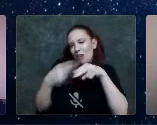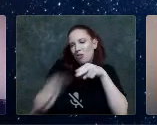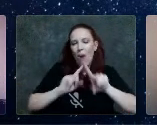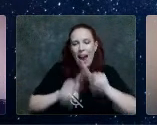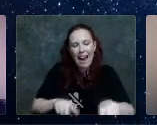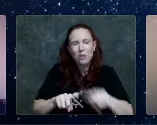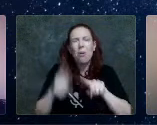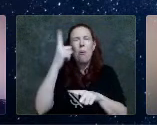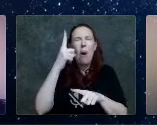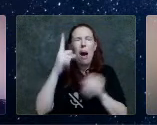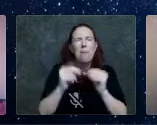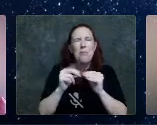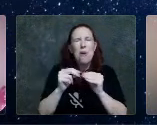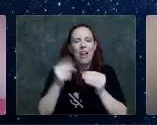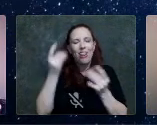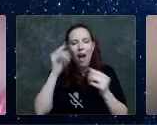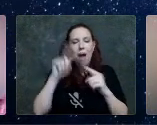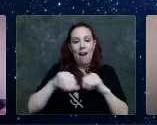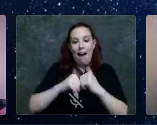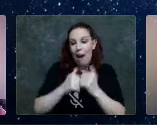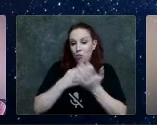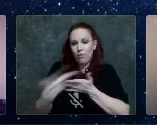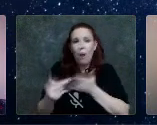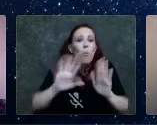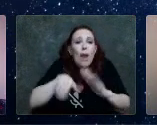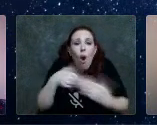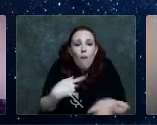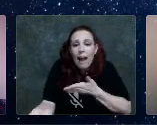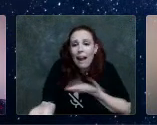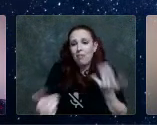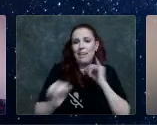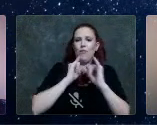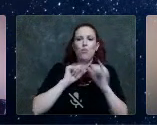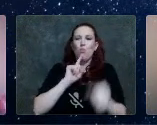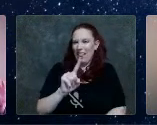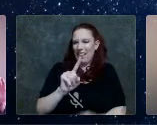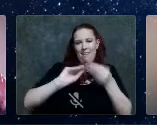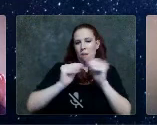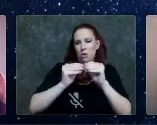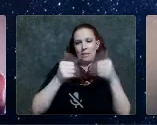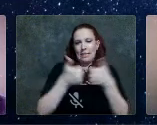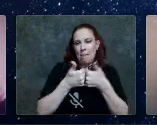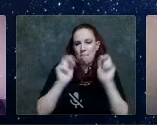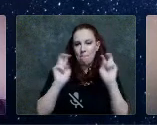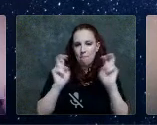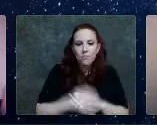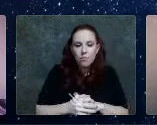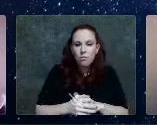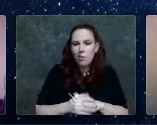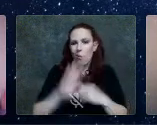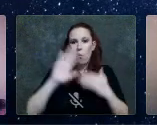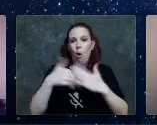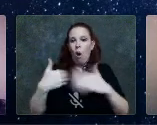one more thought on failing interviews, because the thing is, we all do it. Interviewing is a numbers game. And so we're all going to have times